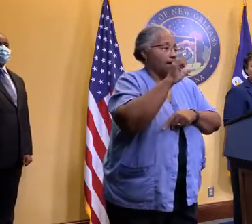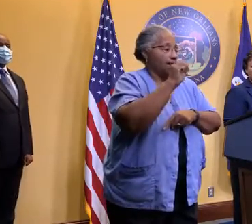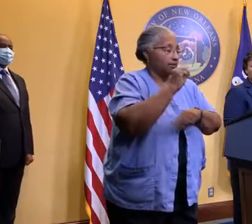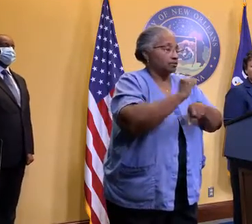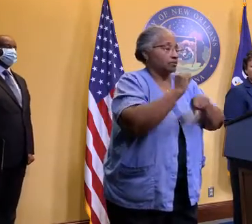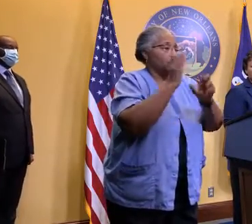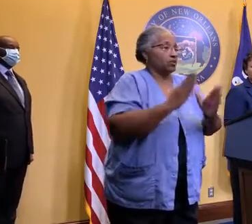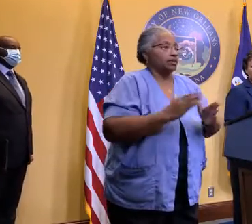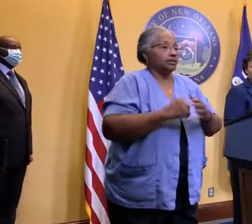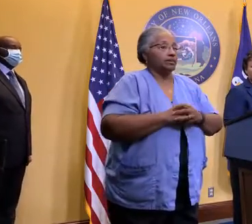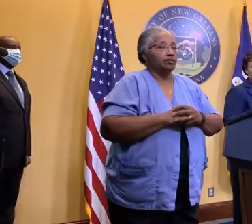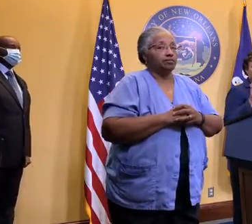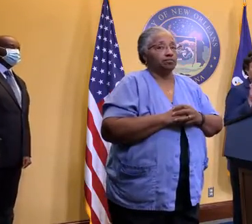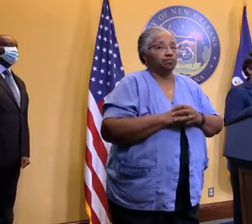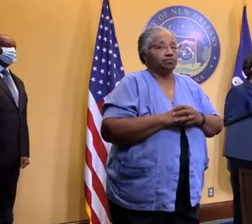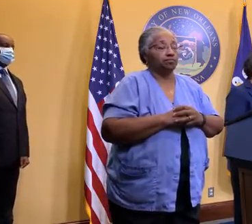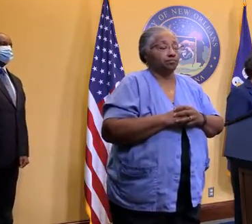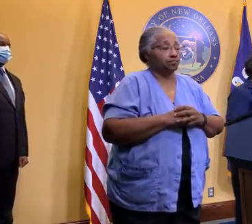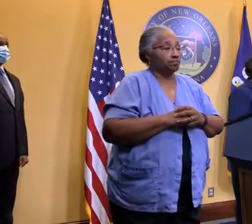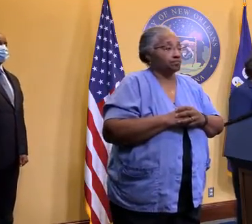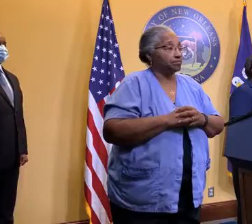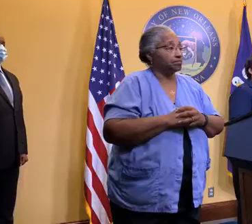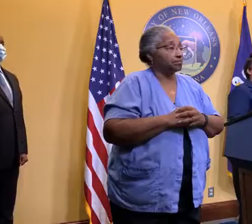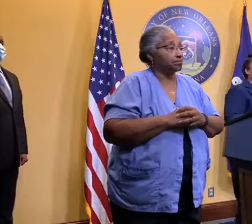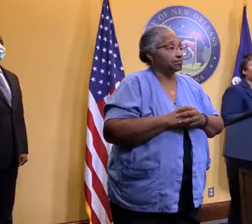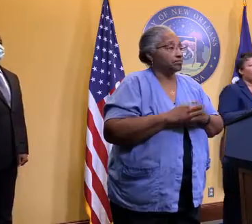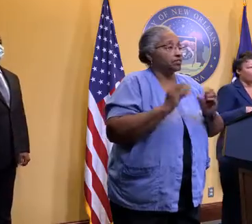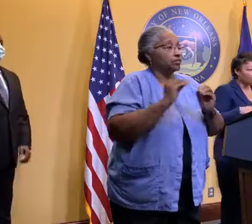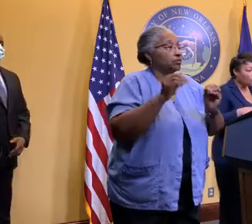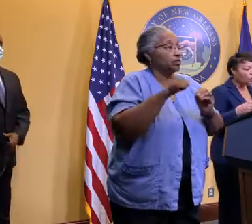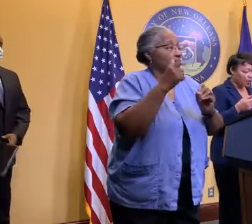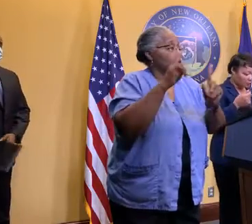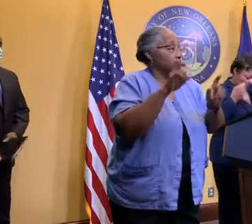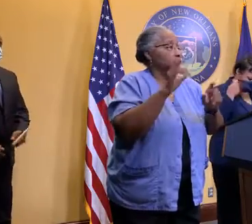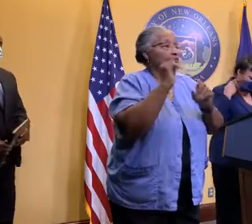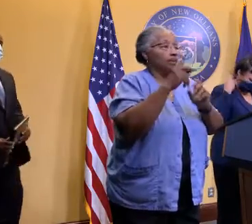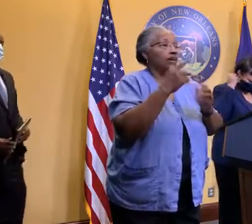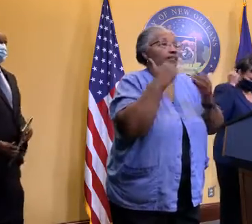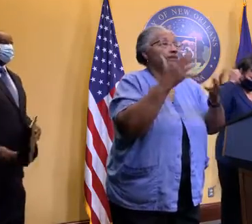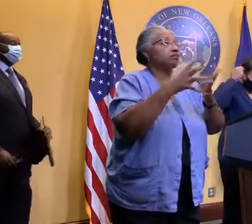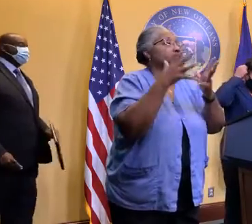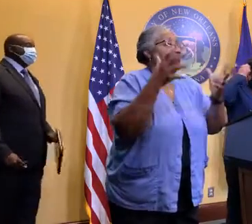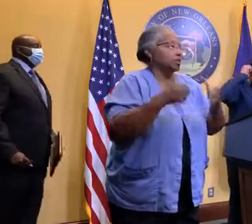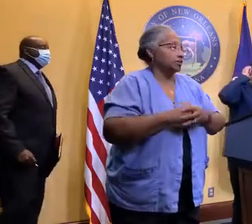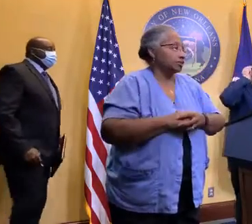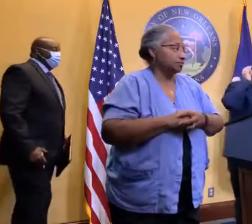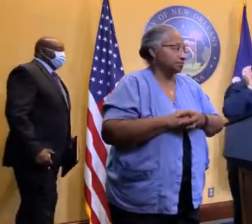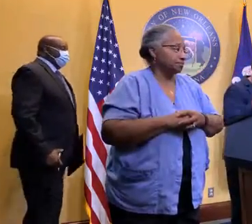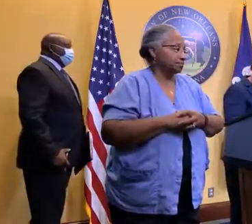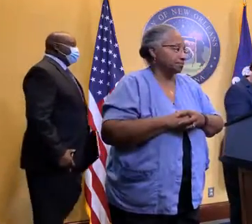employees. Just, okay, thank you all so much. Thank you.